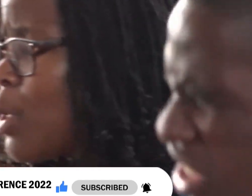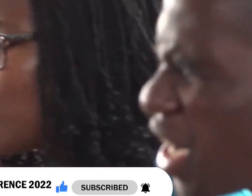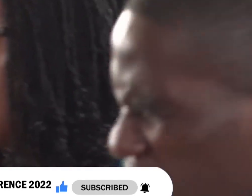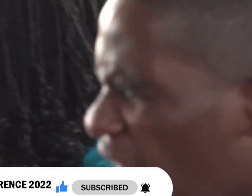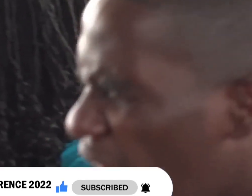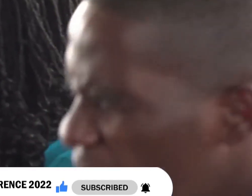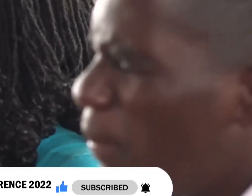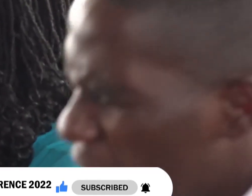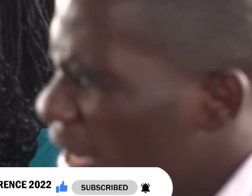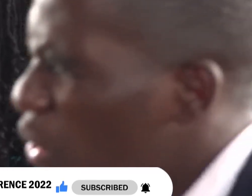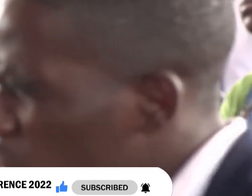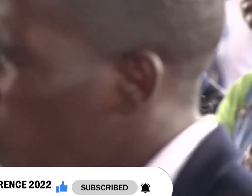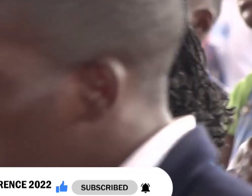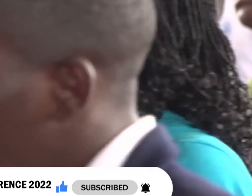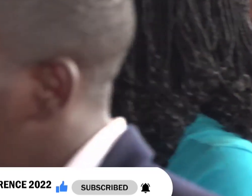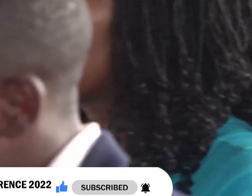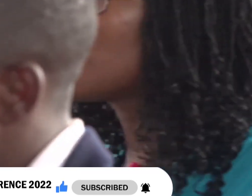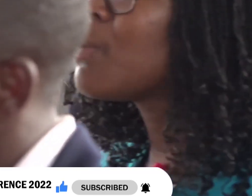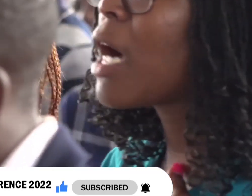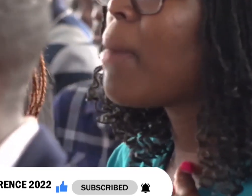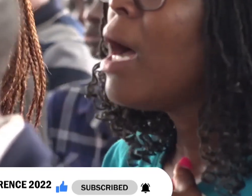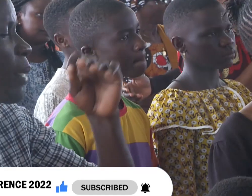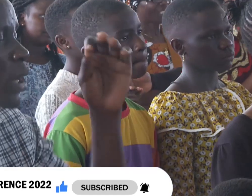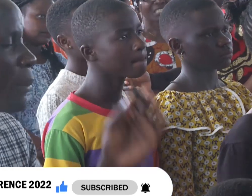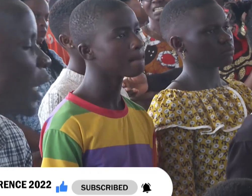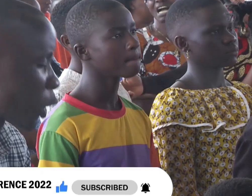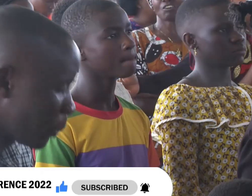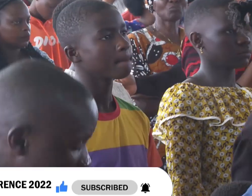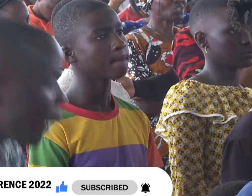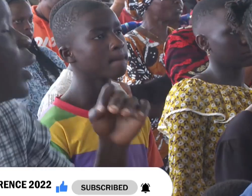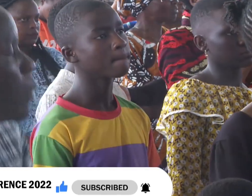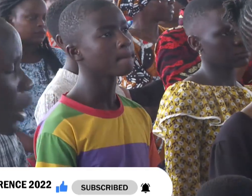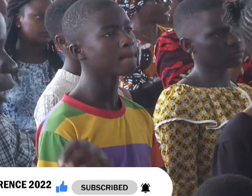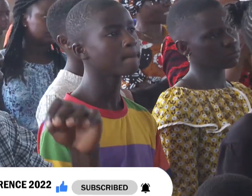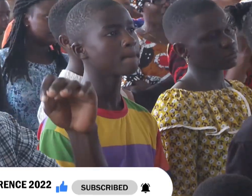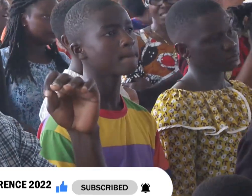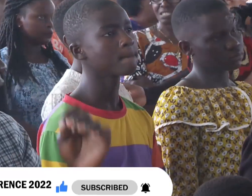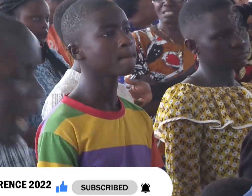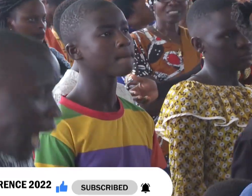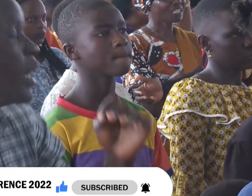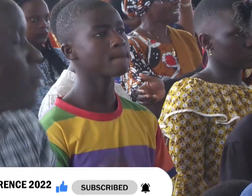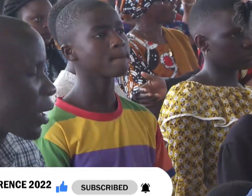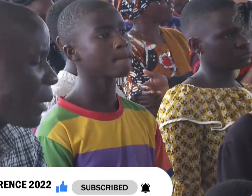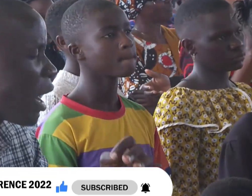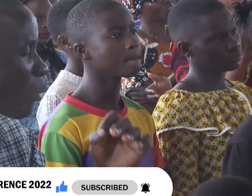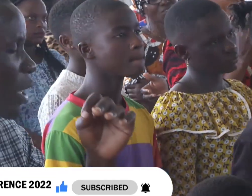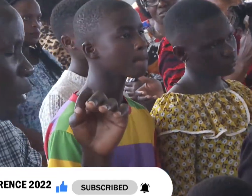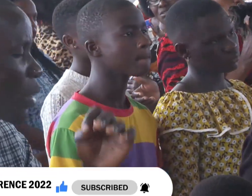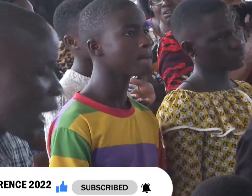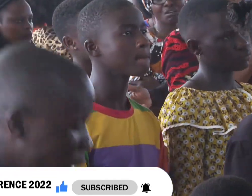neetaagayo ekisa Mukama nyamba njagala ekigambo kyera nkisome nyamba munnange ne wakati mu mbeera